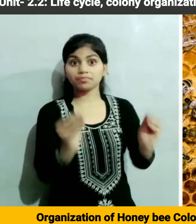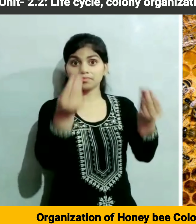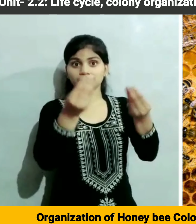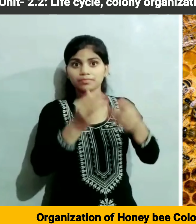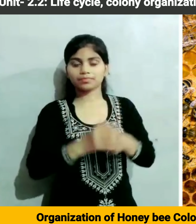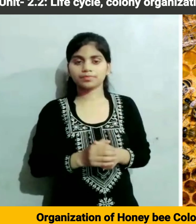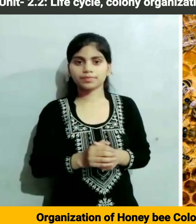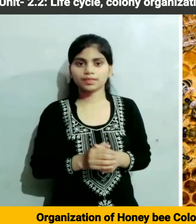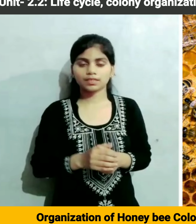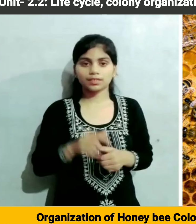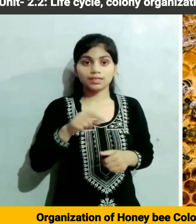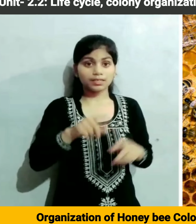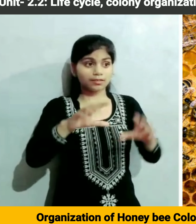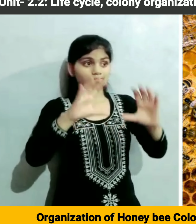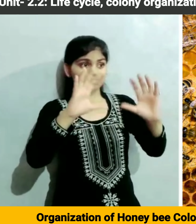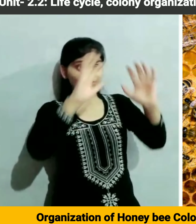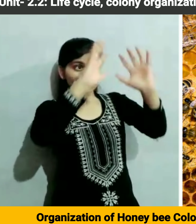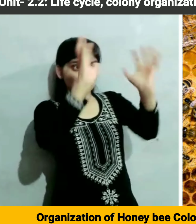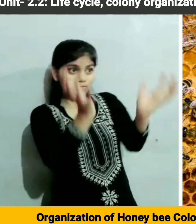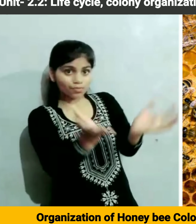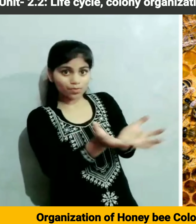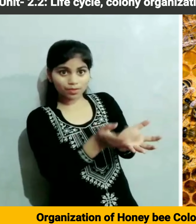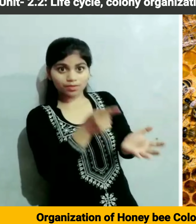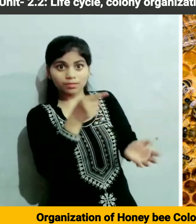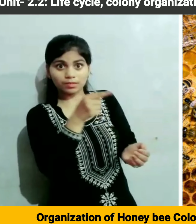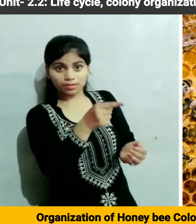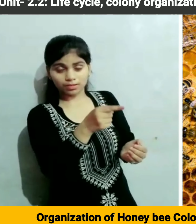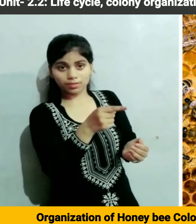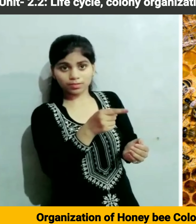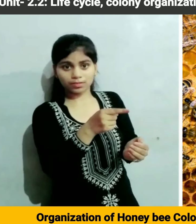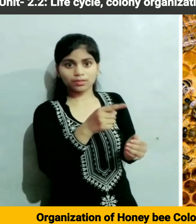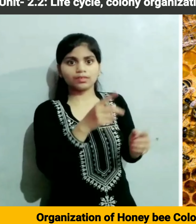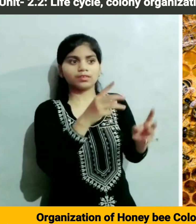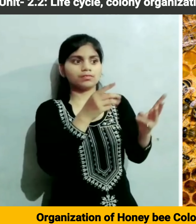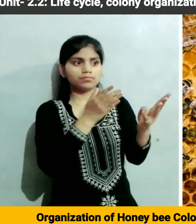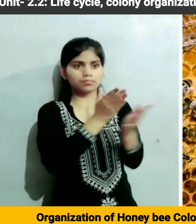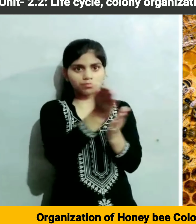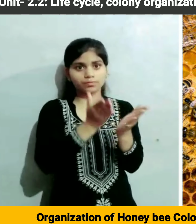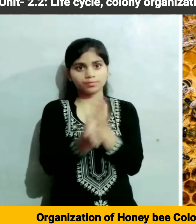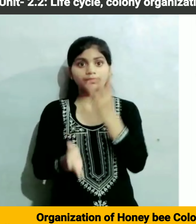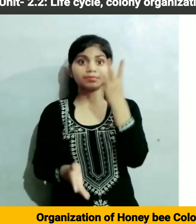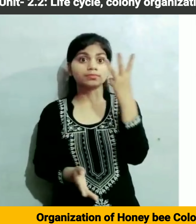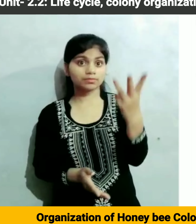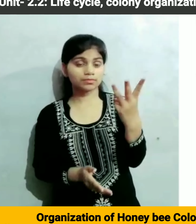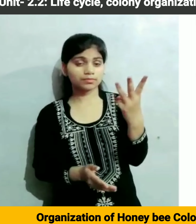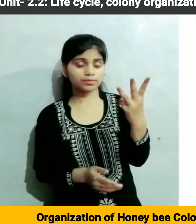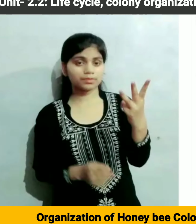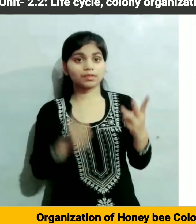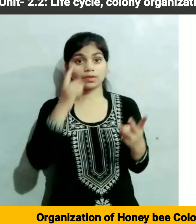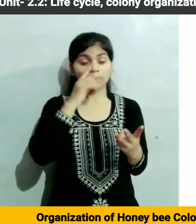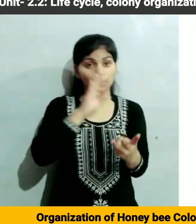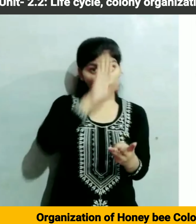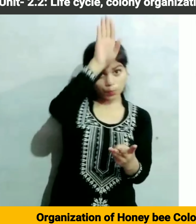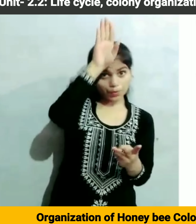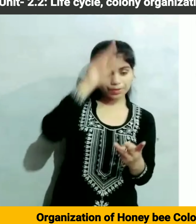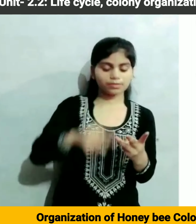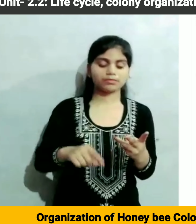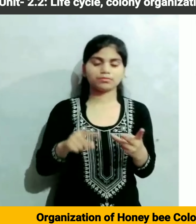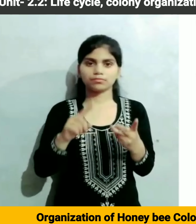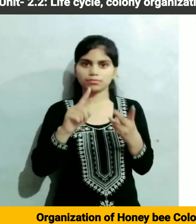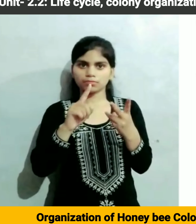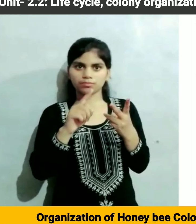of honeybees is composed of three castes: the queen, a few hundred